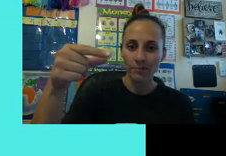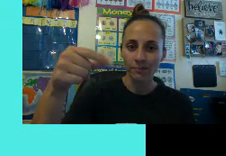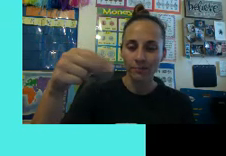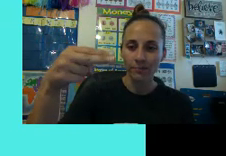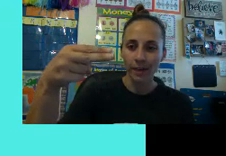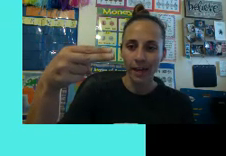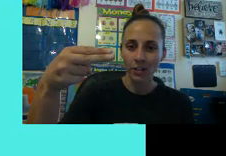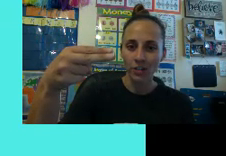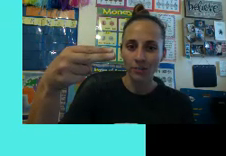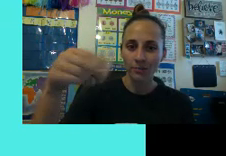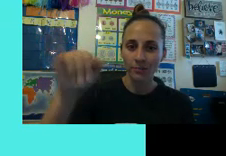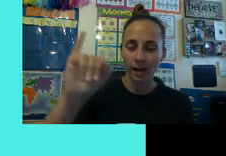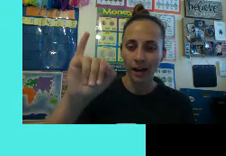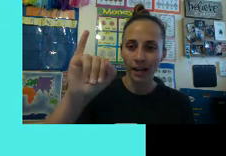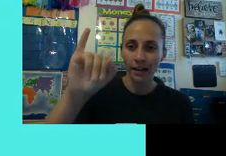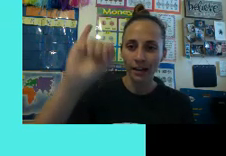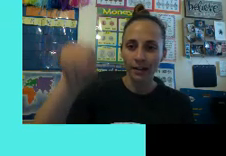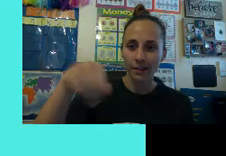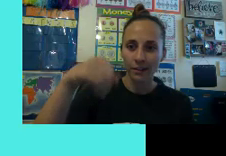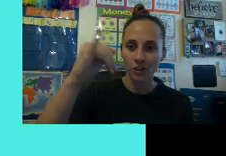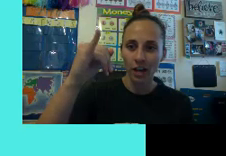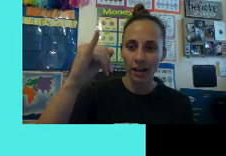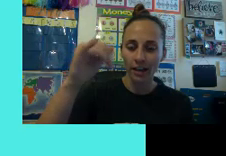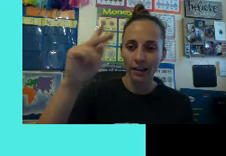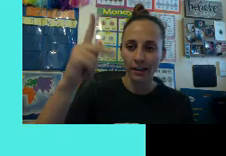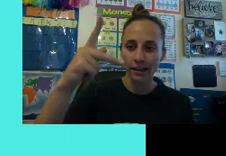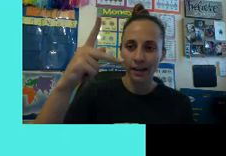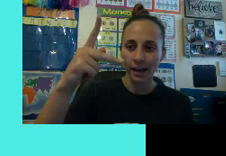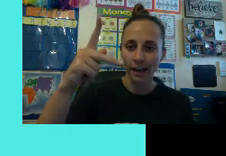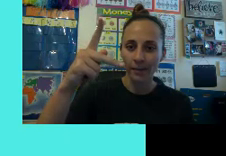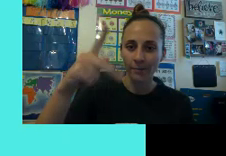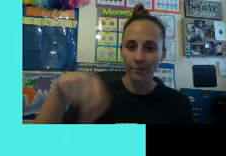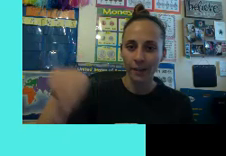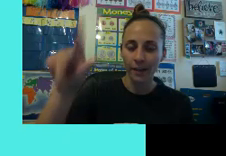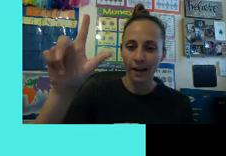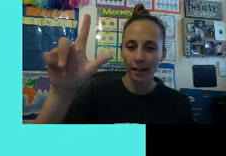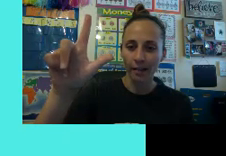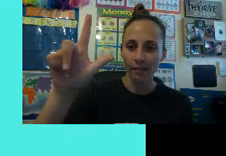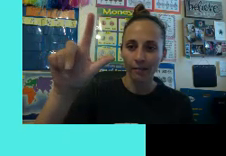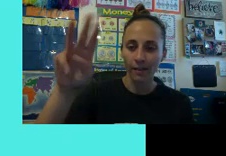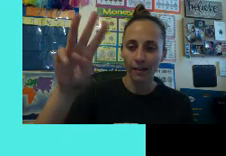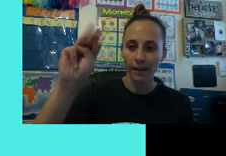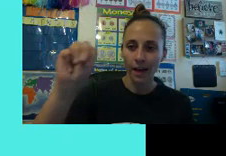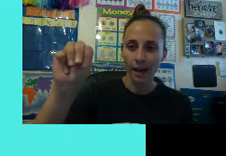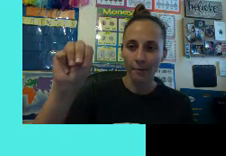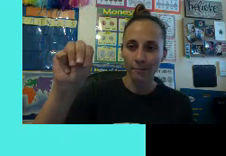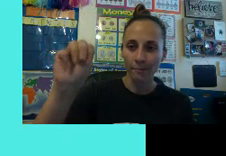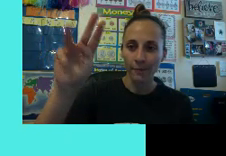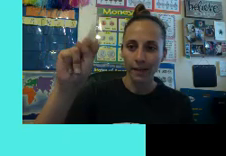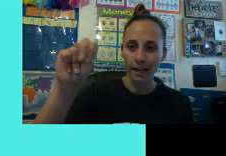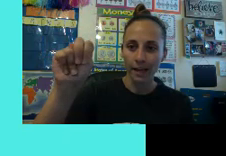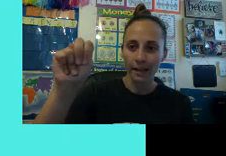G, H, I, J, K, L,